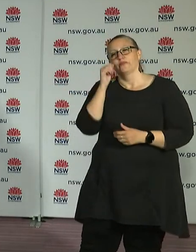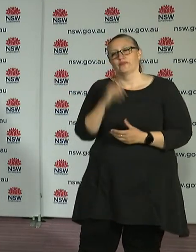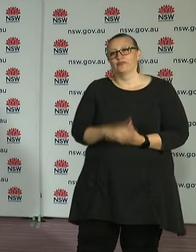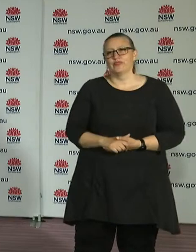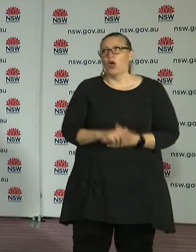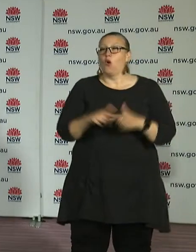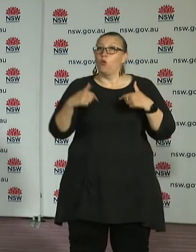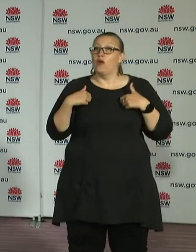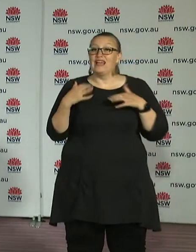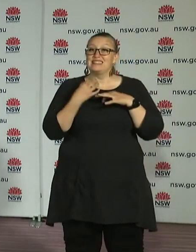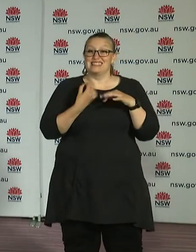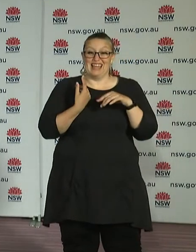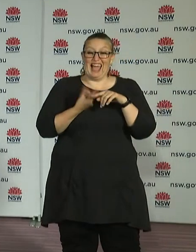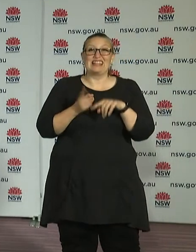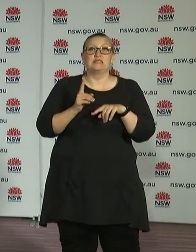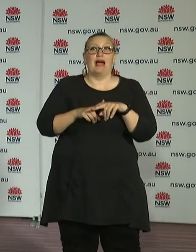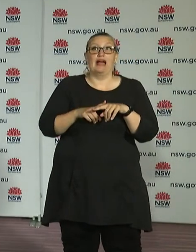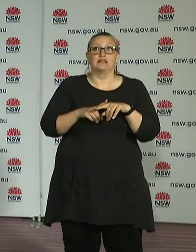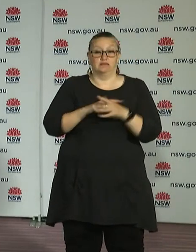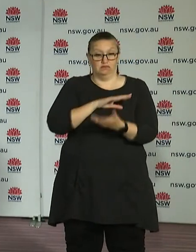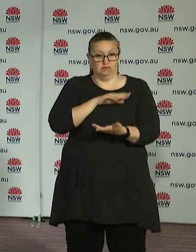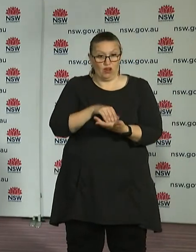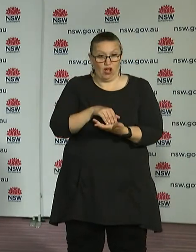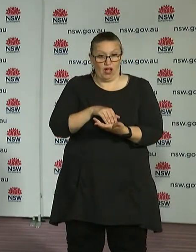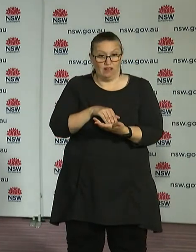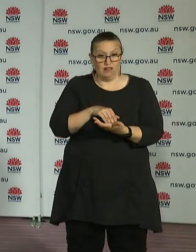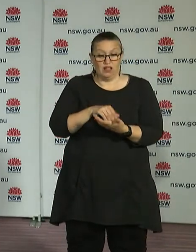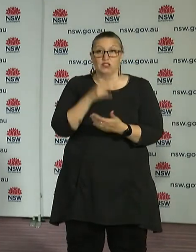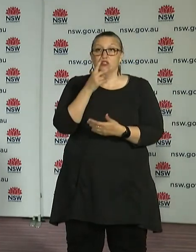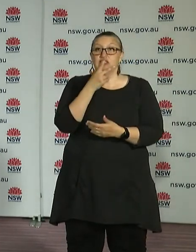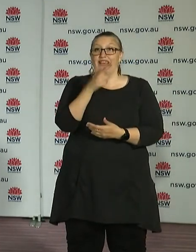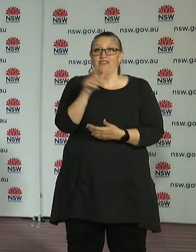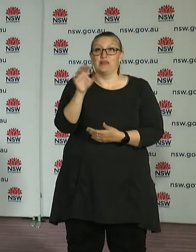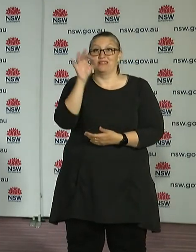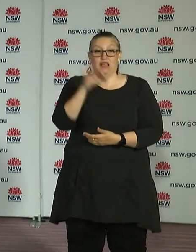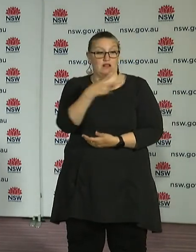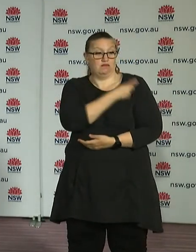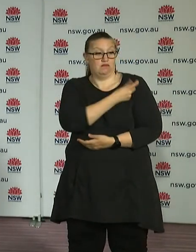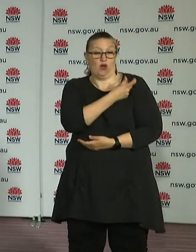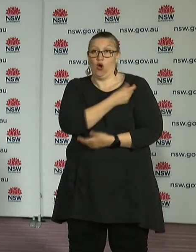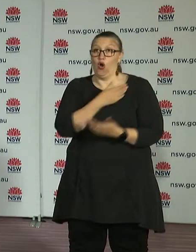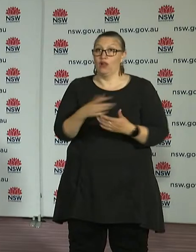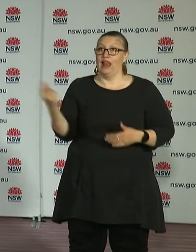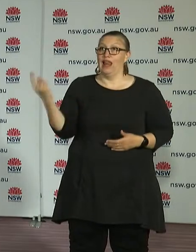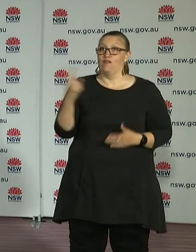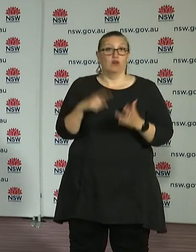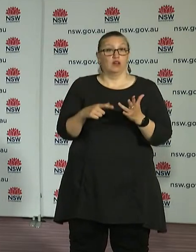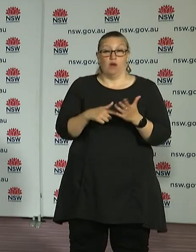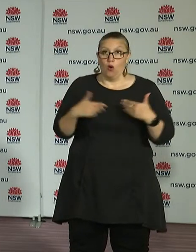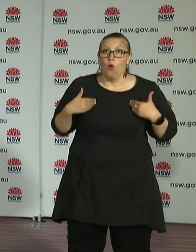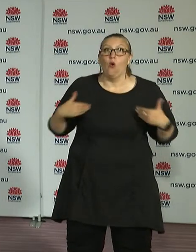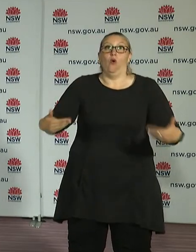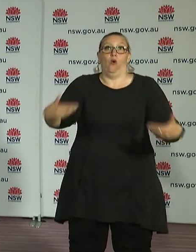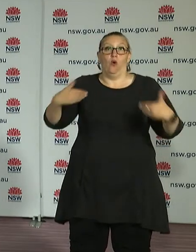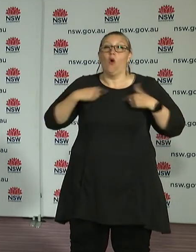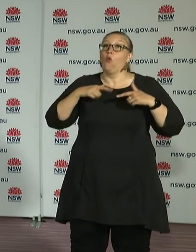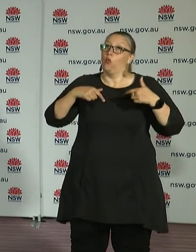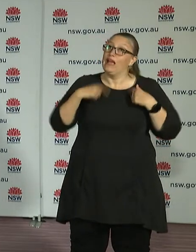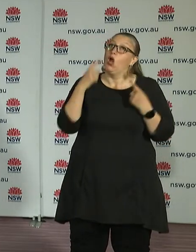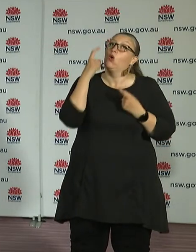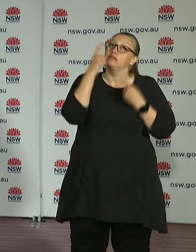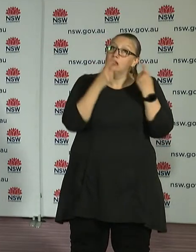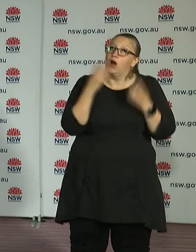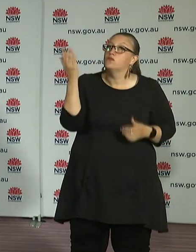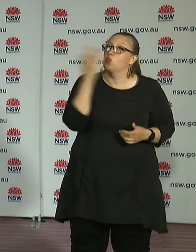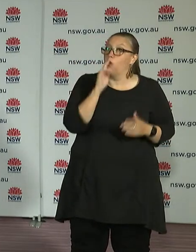we didn't expect to have hit 70% double dose on the 11th of October. So we are considering what that does for the school system. But as you